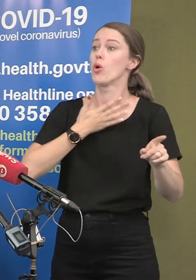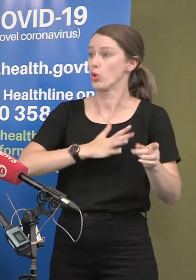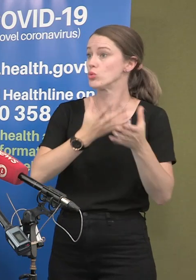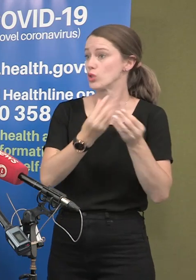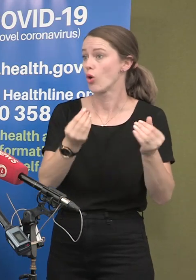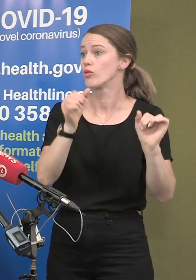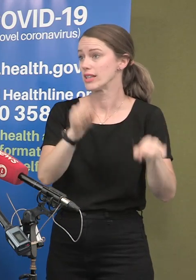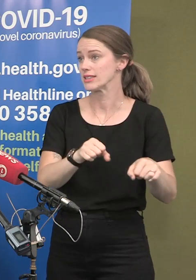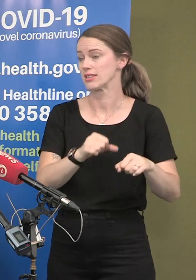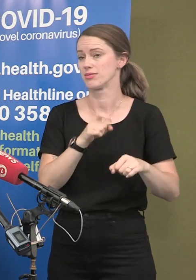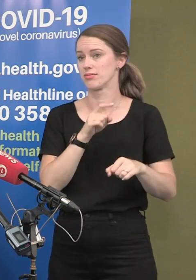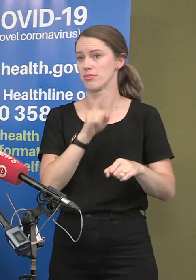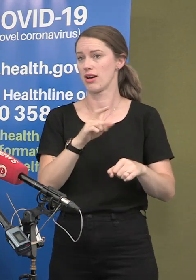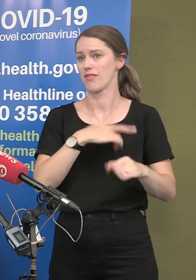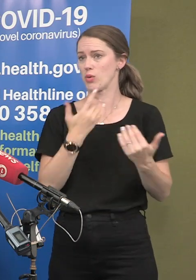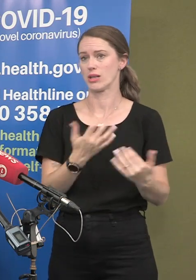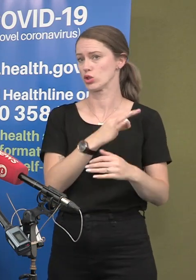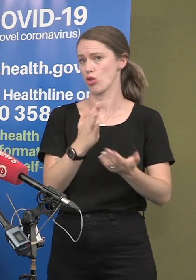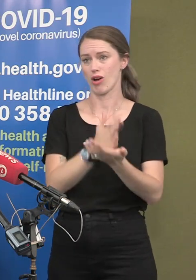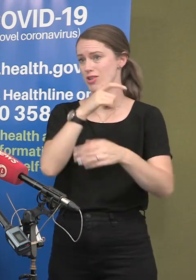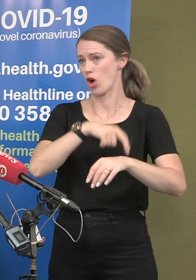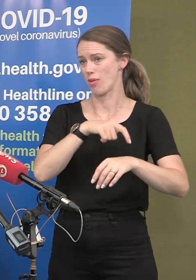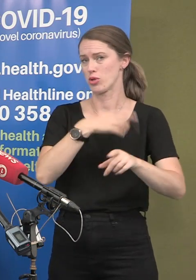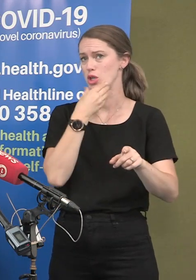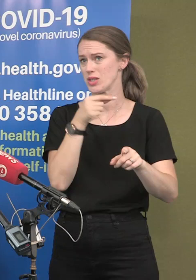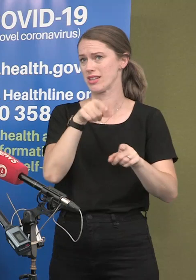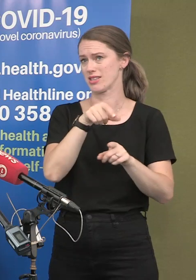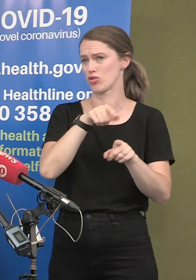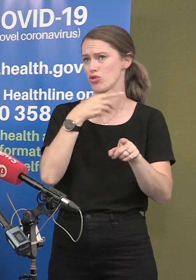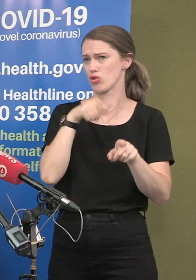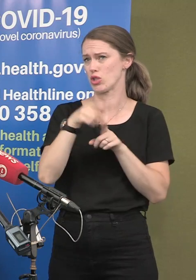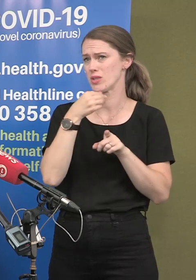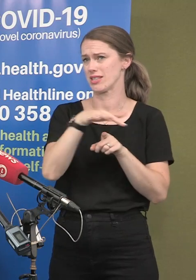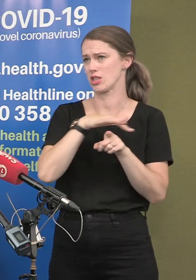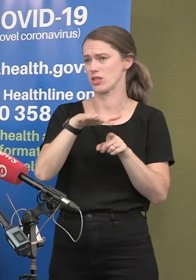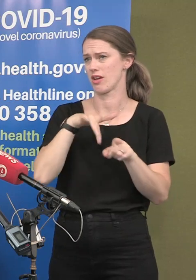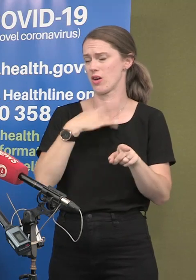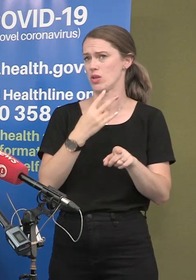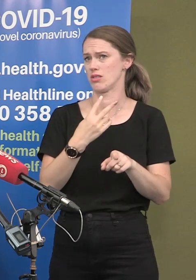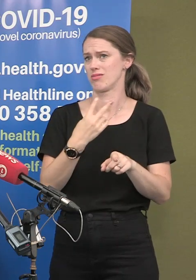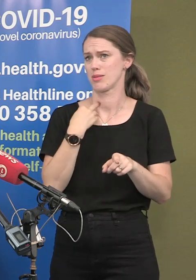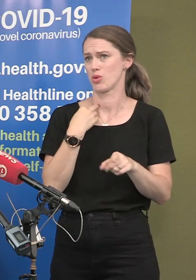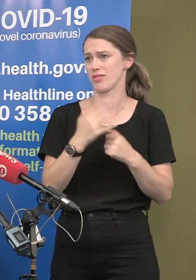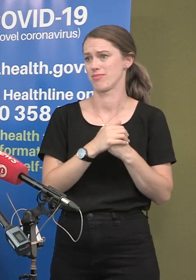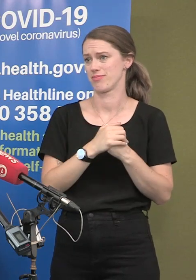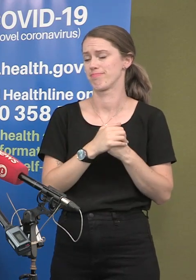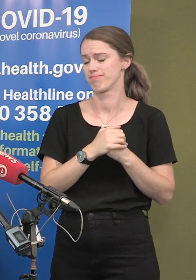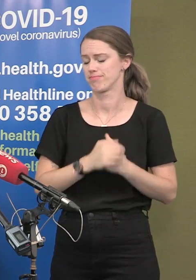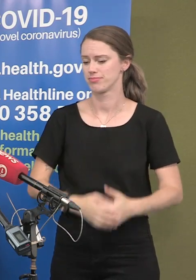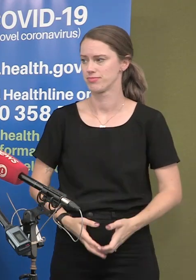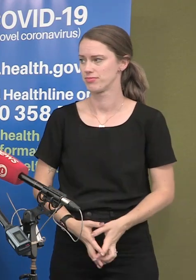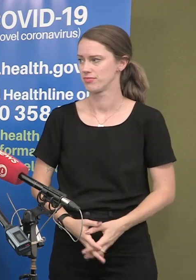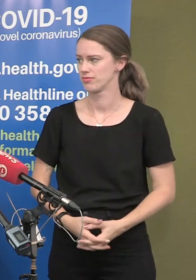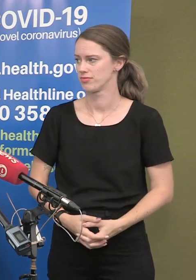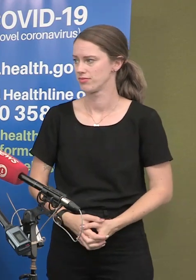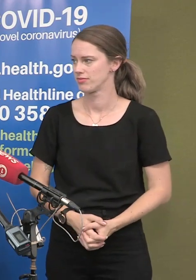resolve that matter, but I don't think now is the time to be trying to use this as leverage, and I think that's pretty disappointing. What